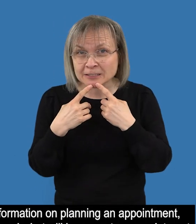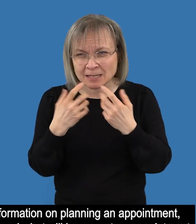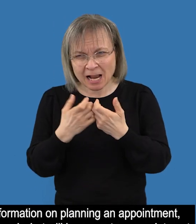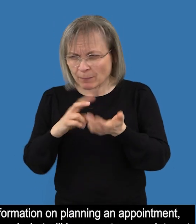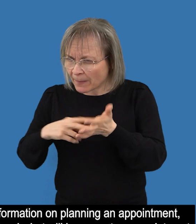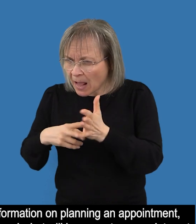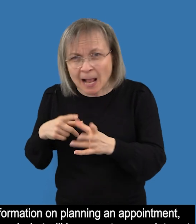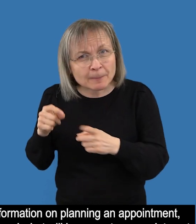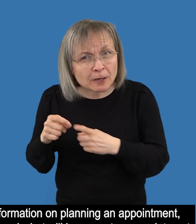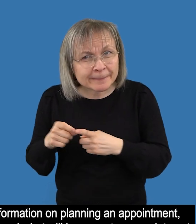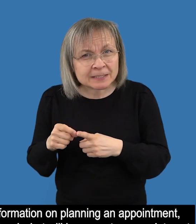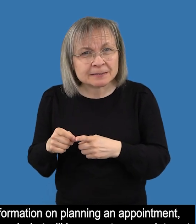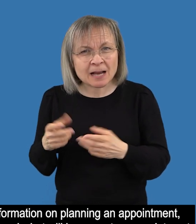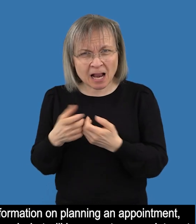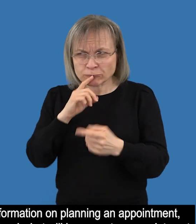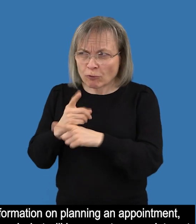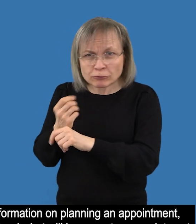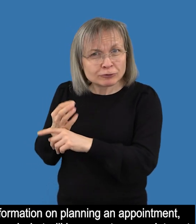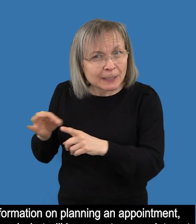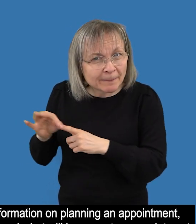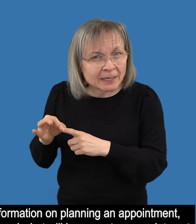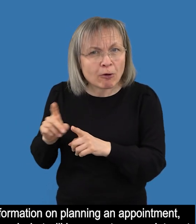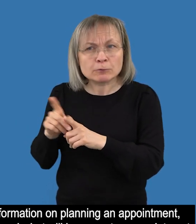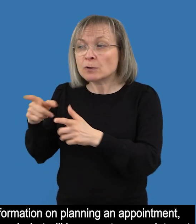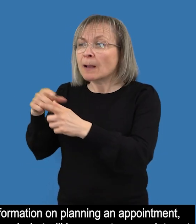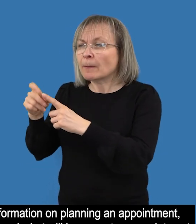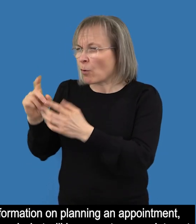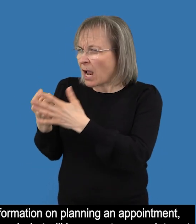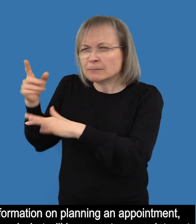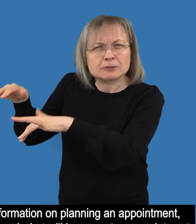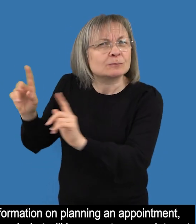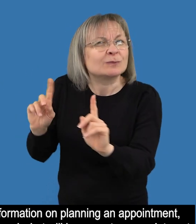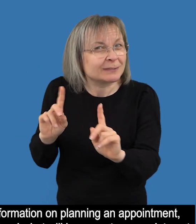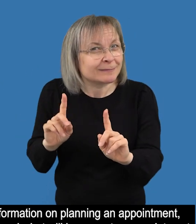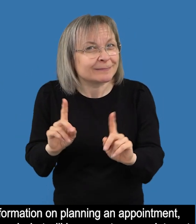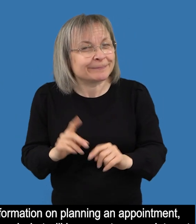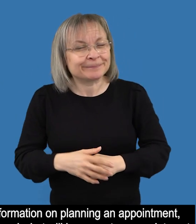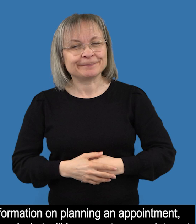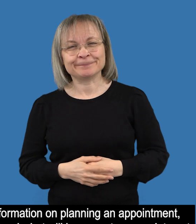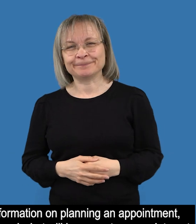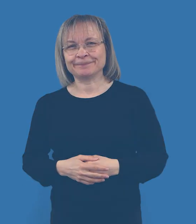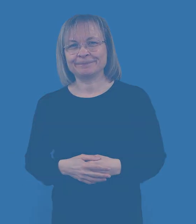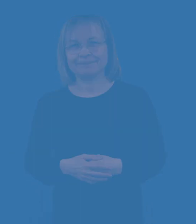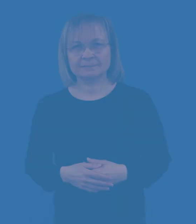on planning an appointment, how to talk to your GP and what will happen at an appointment.